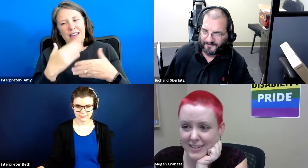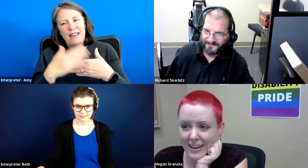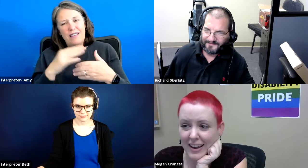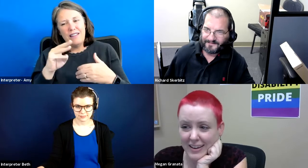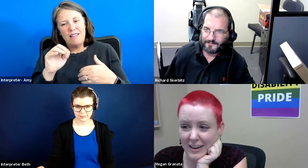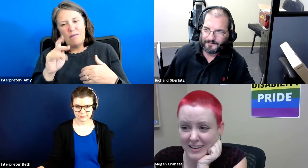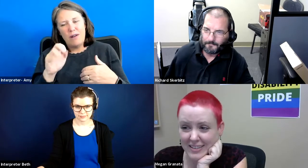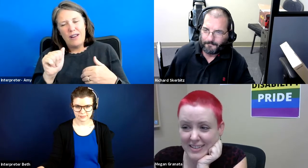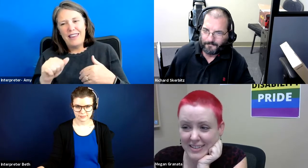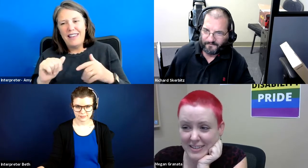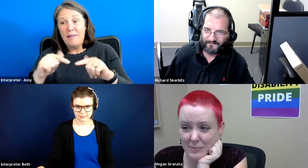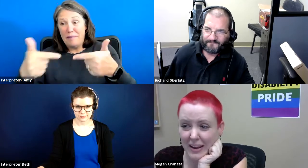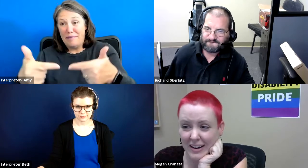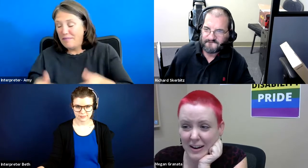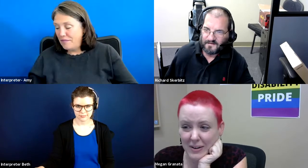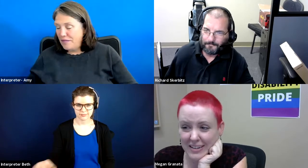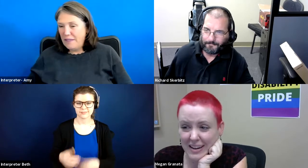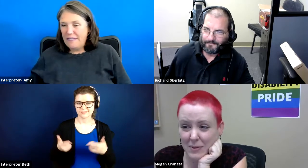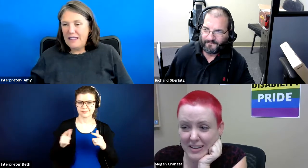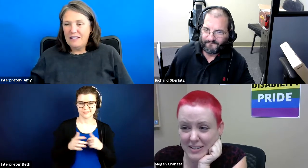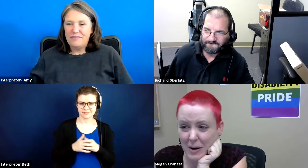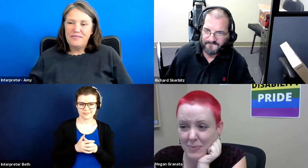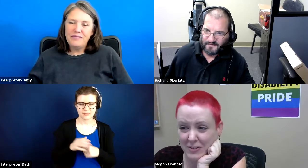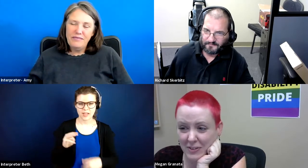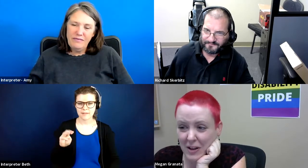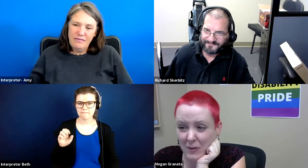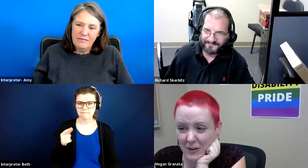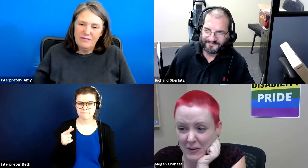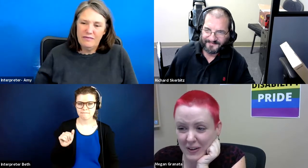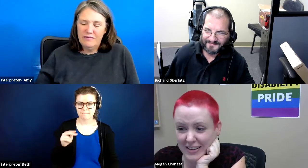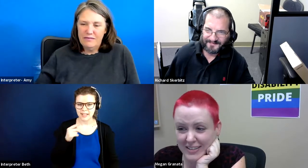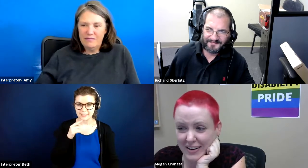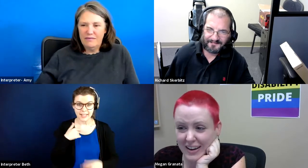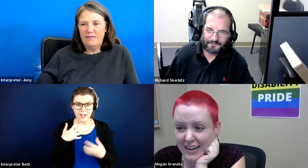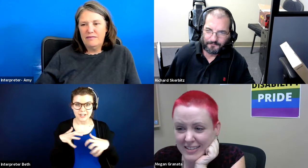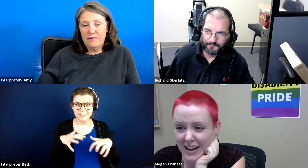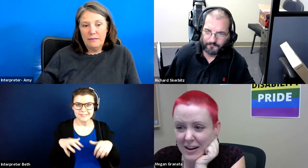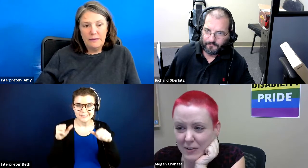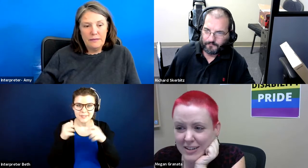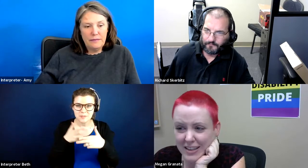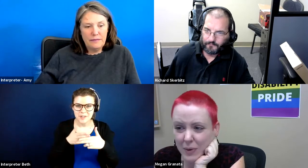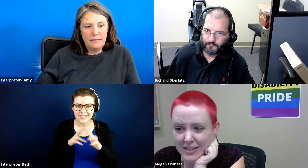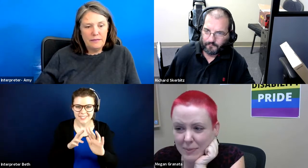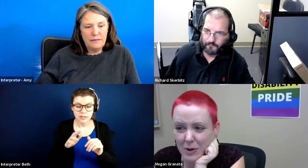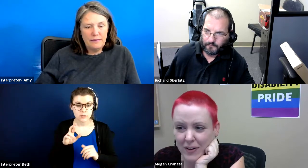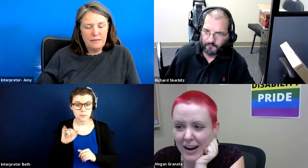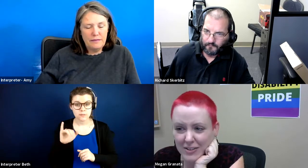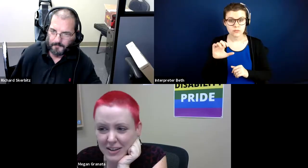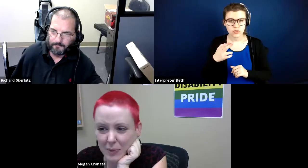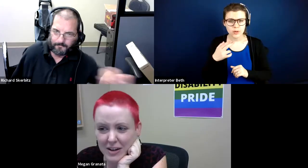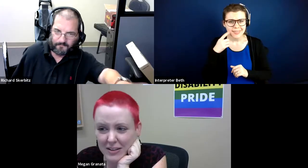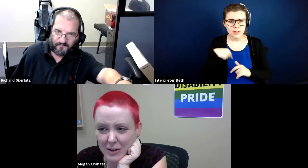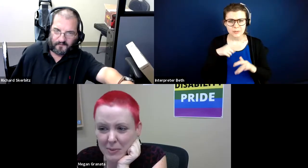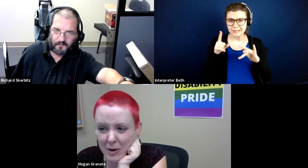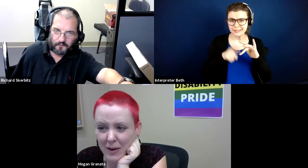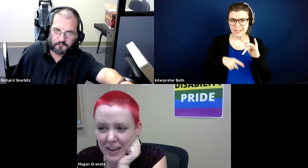Marquita. Hey, before Nick, Richard, I want to disrupt the flow real quick. Sorry, guys. Rich, I think we skipped over housing.